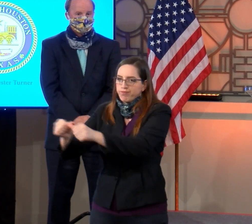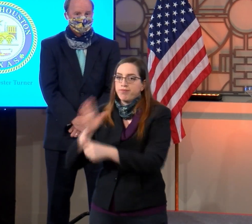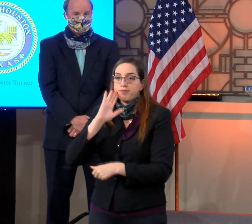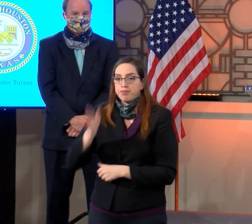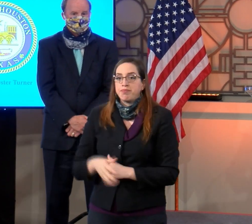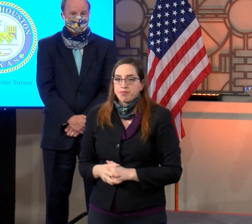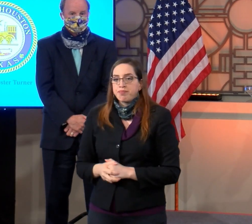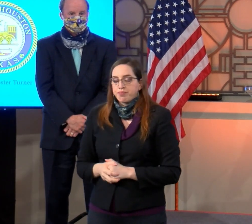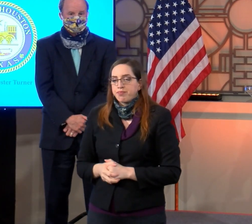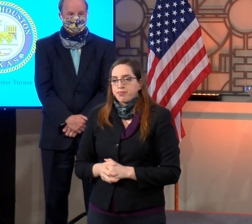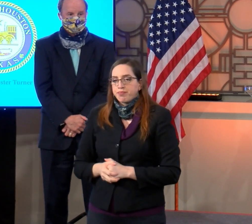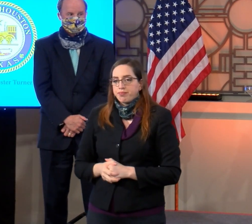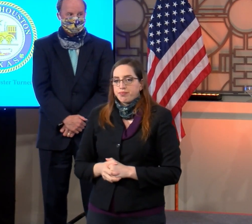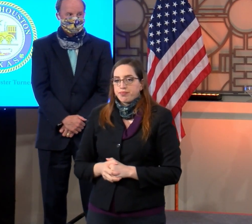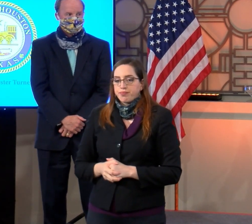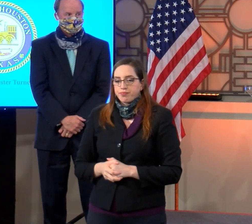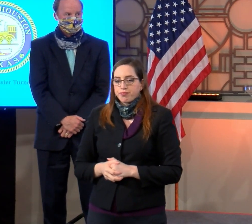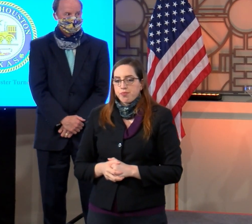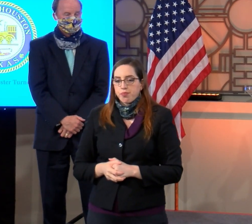you. Okay.